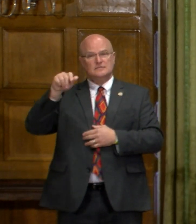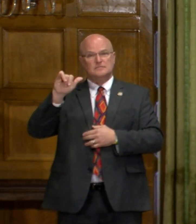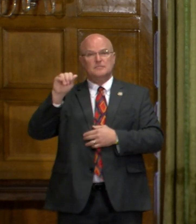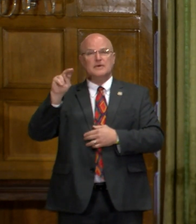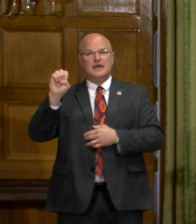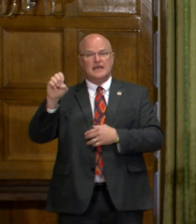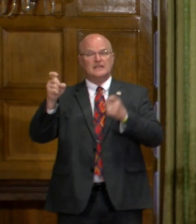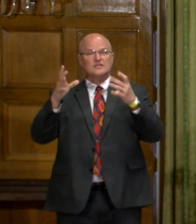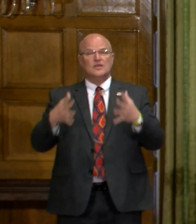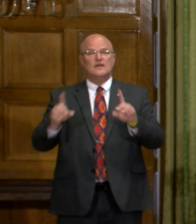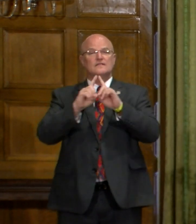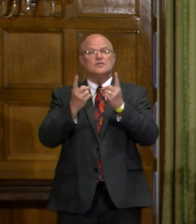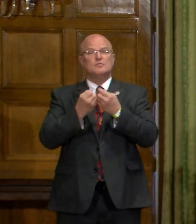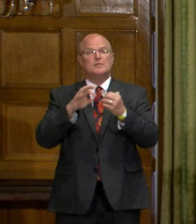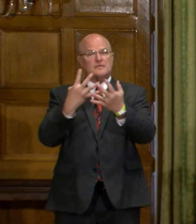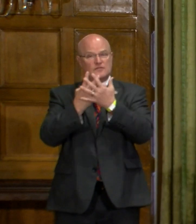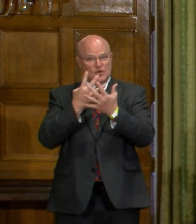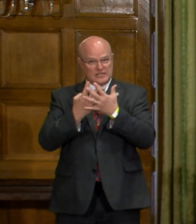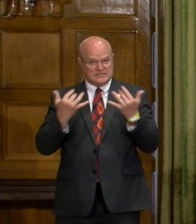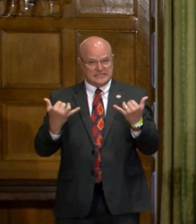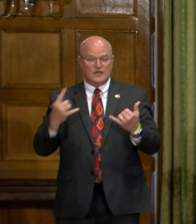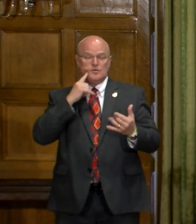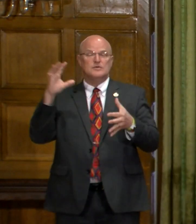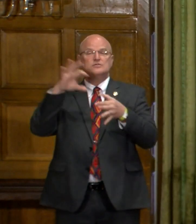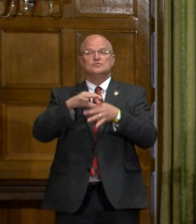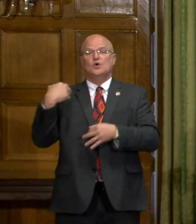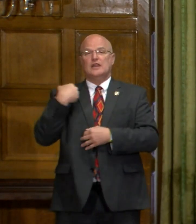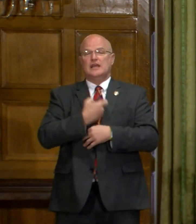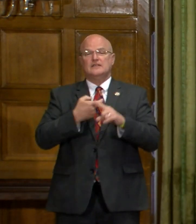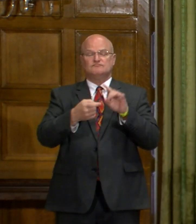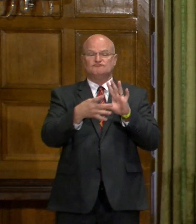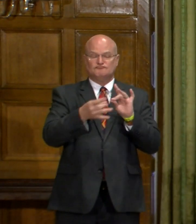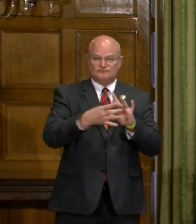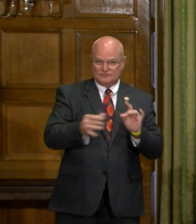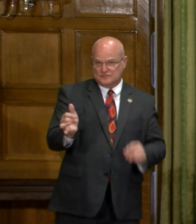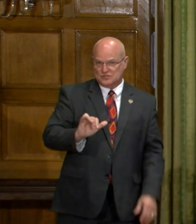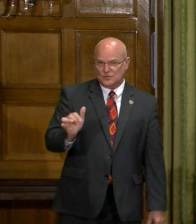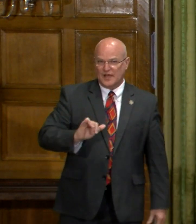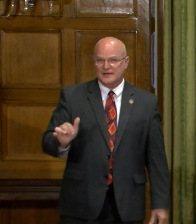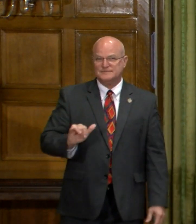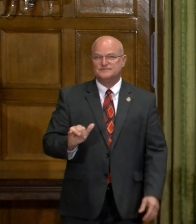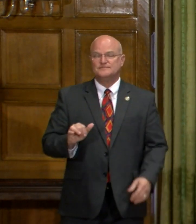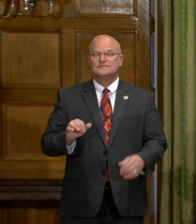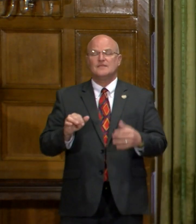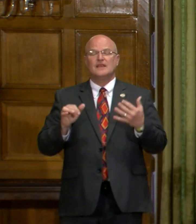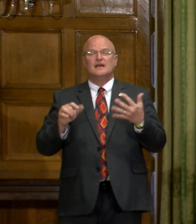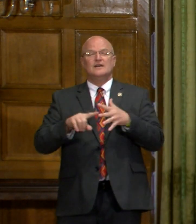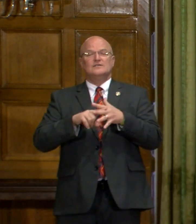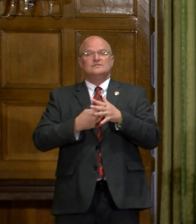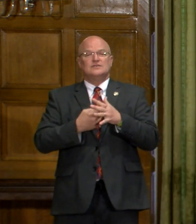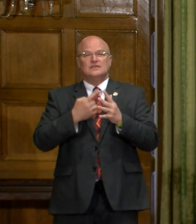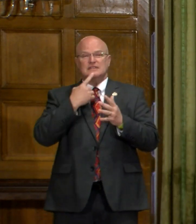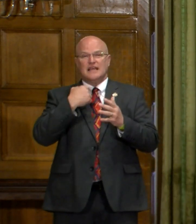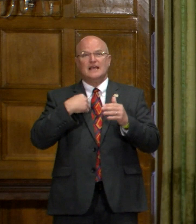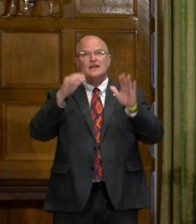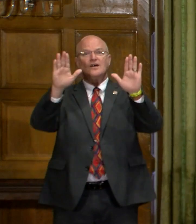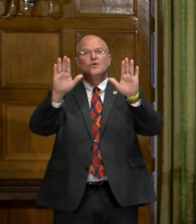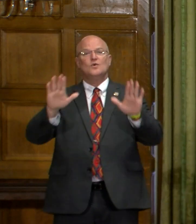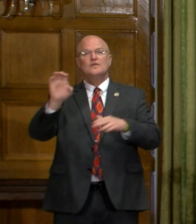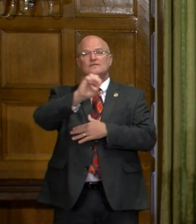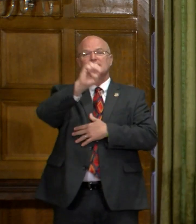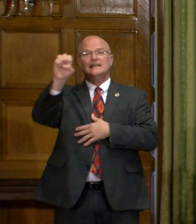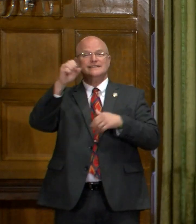of the Department of Corrections, will be joining us from comments as well. Let me start by saying I got this wonderful